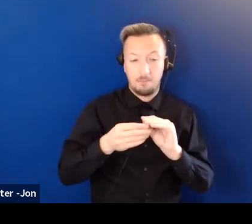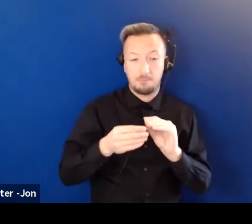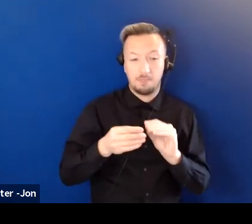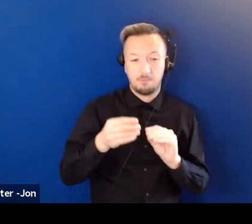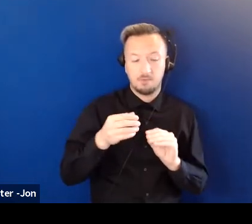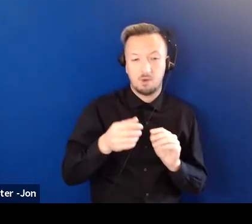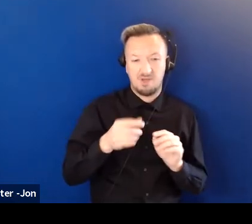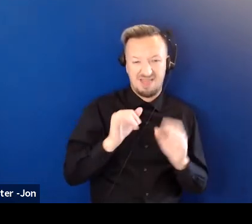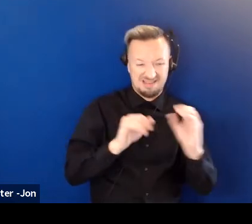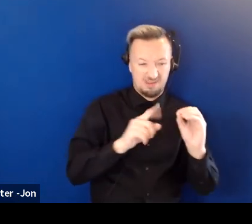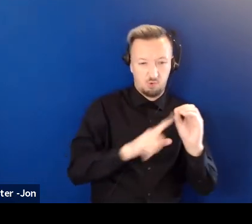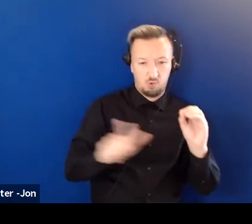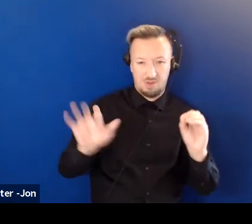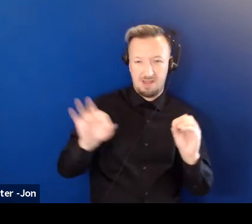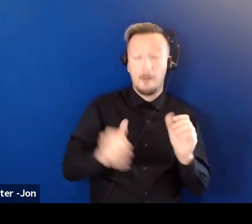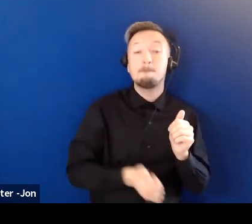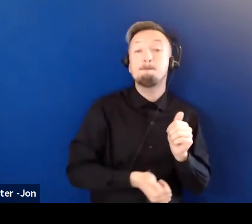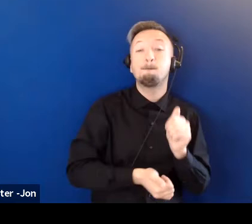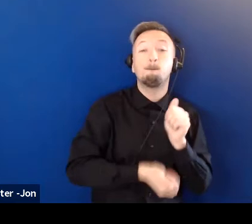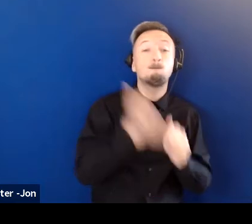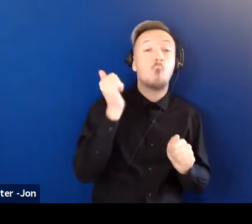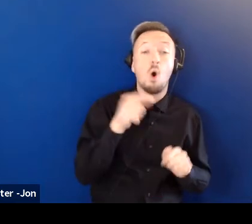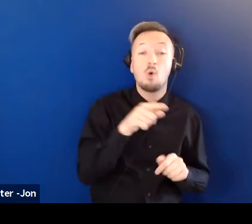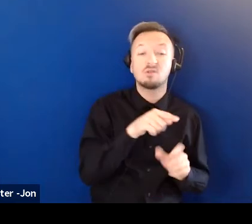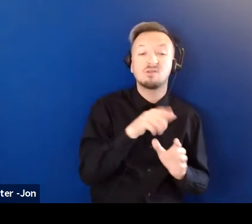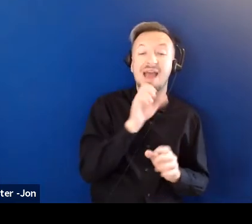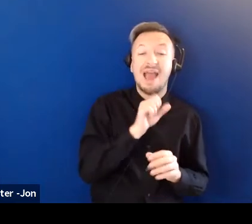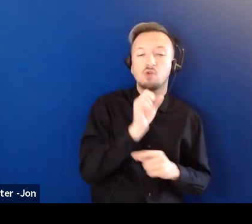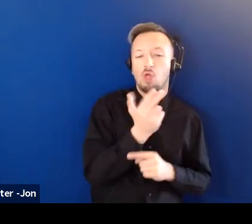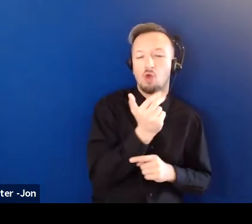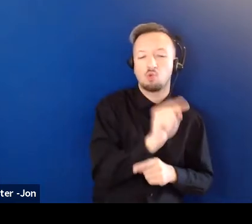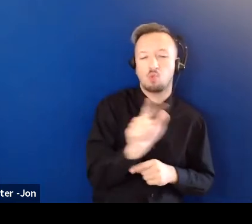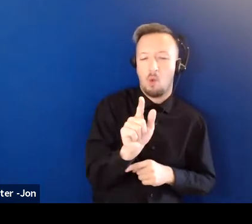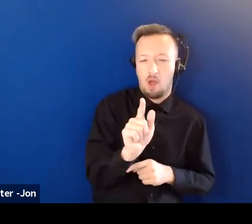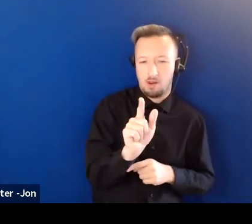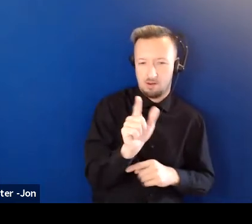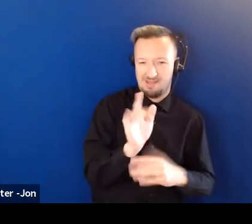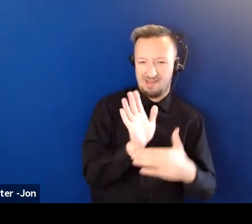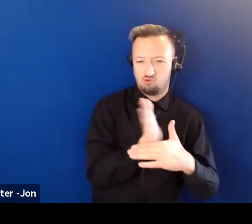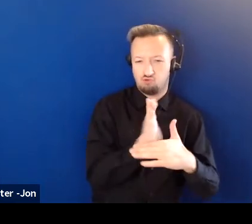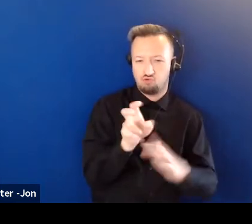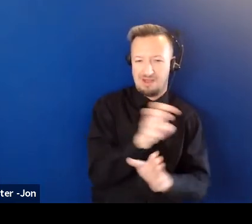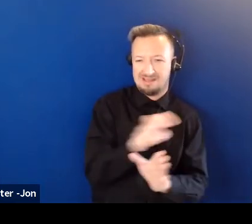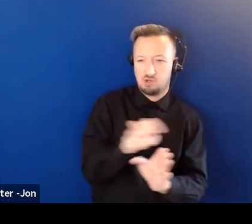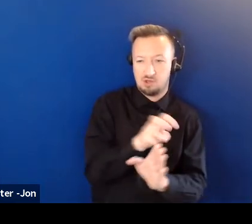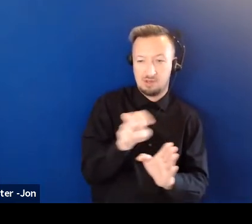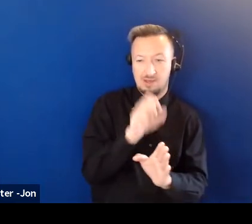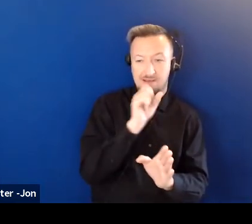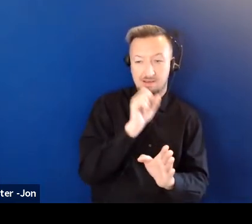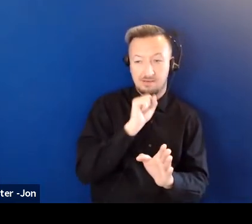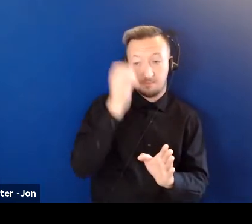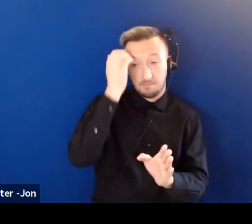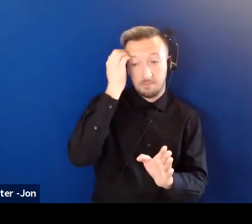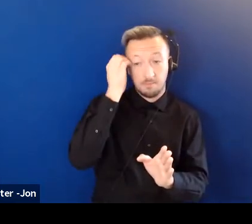this pre-ETs, that 13 to 21, and then kind of beyond that 22 to